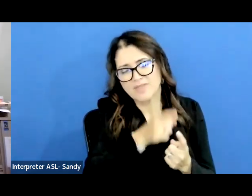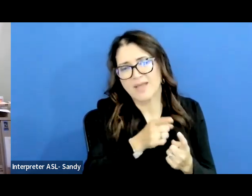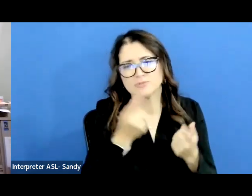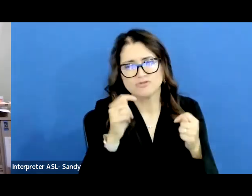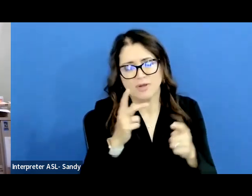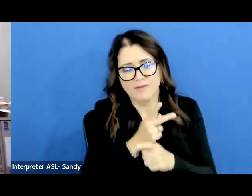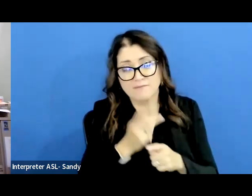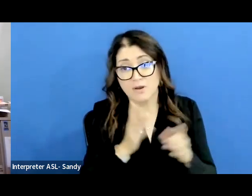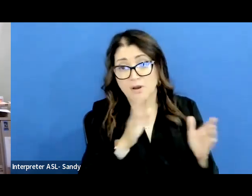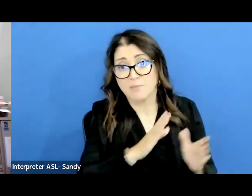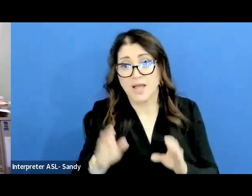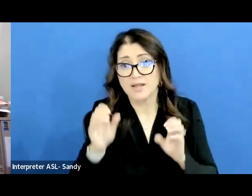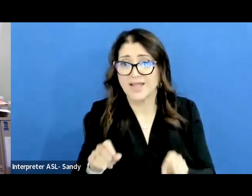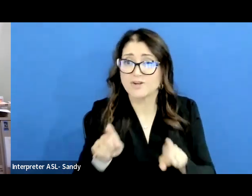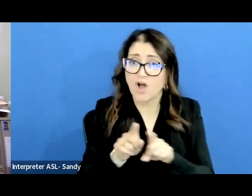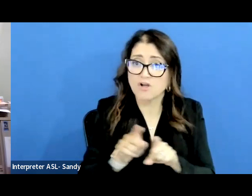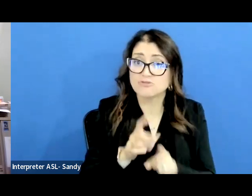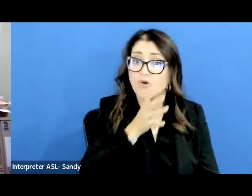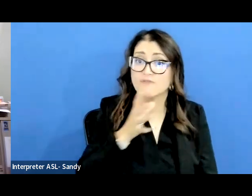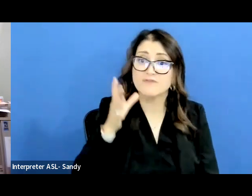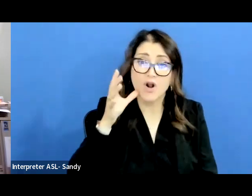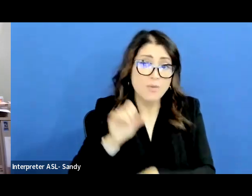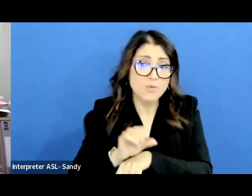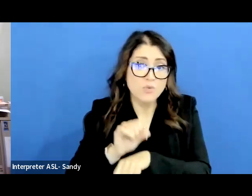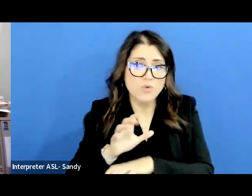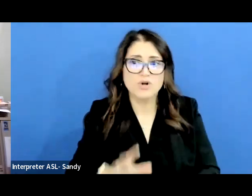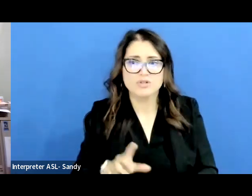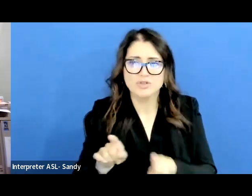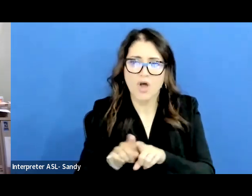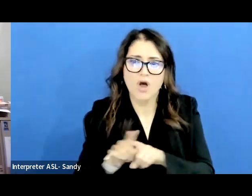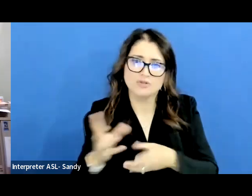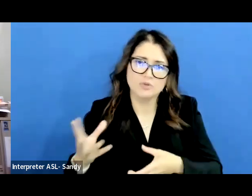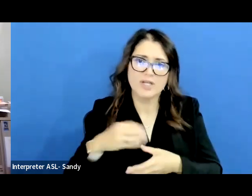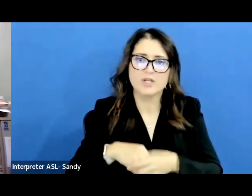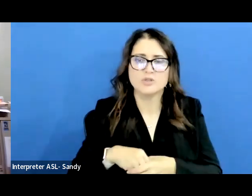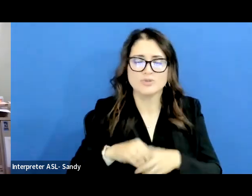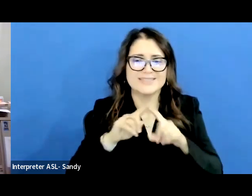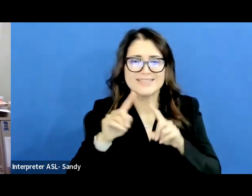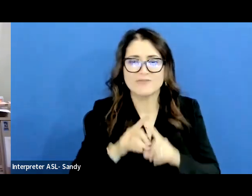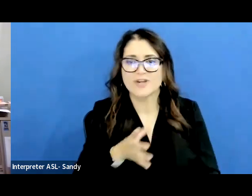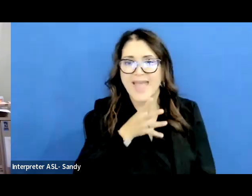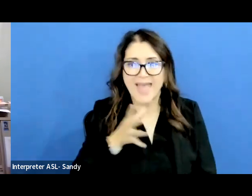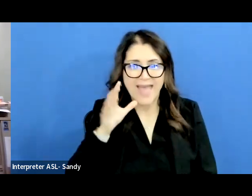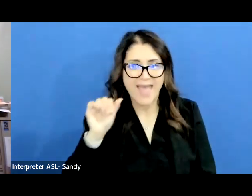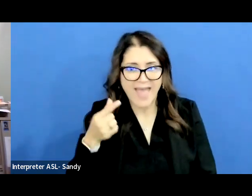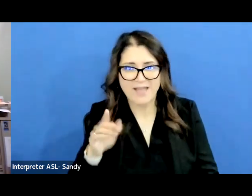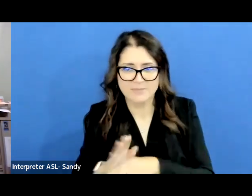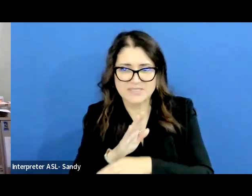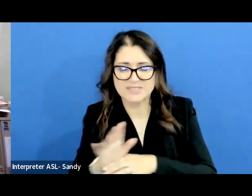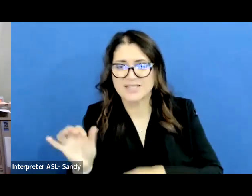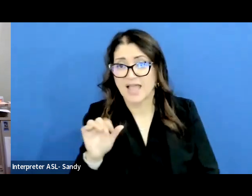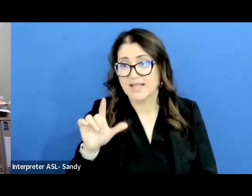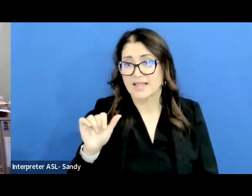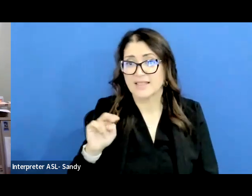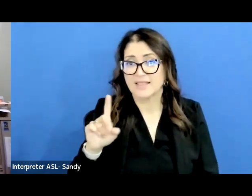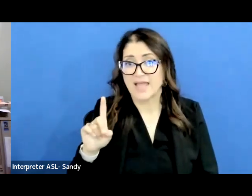farm worker applies to people that work in other agribusiness, such as landscape businesses. Sure, that is